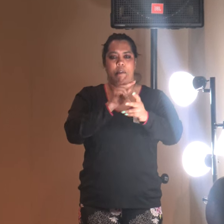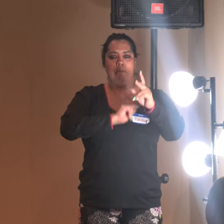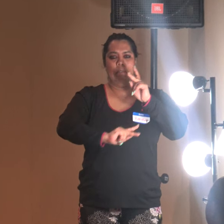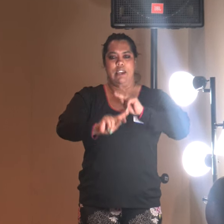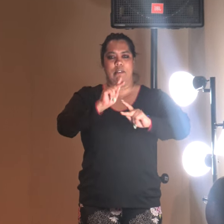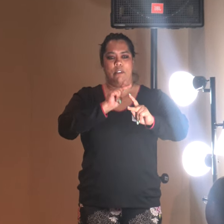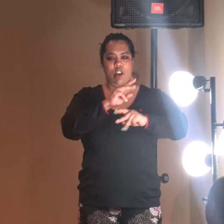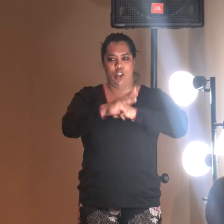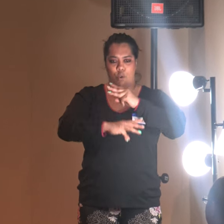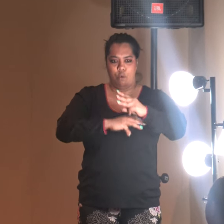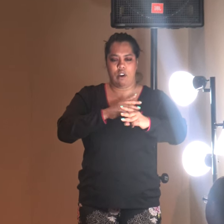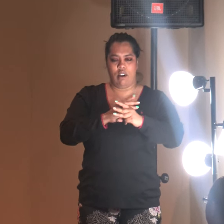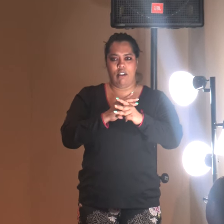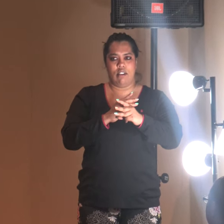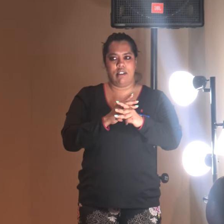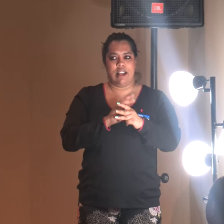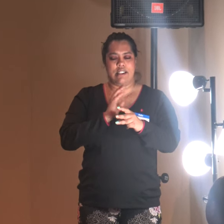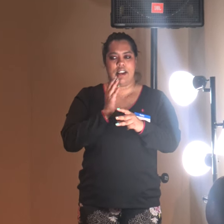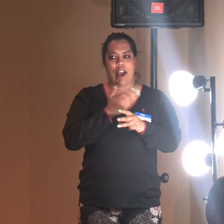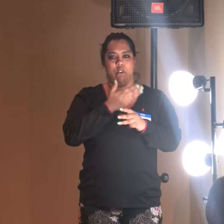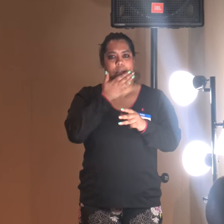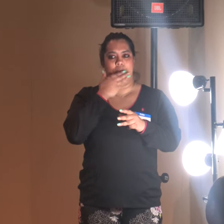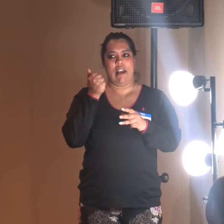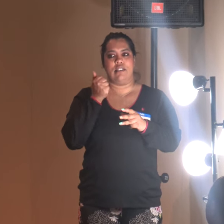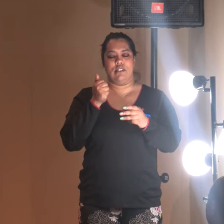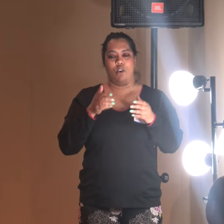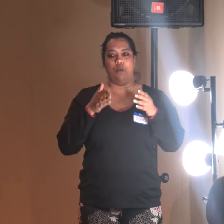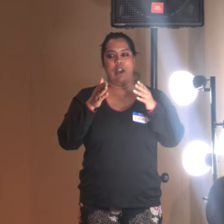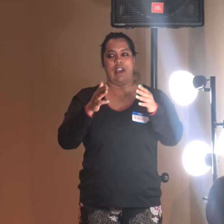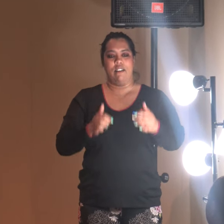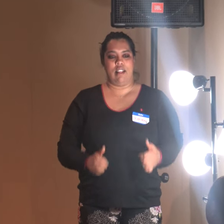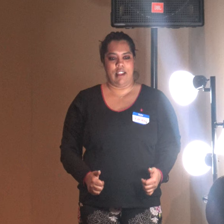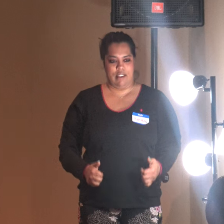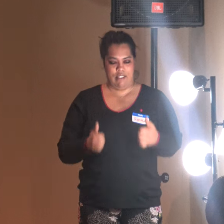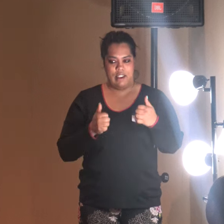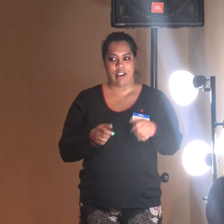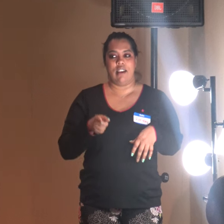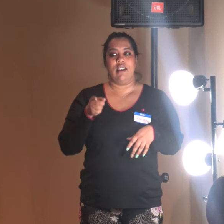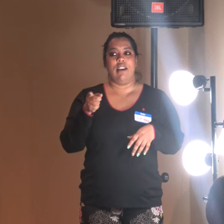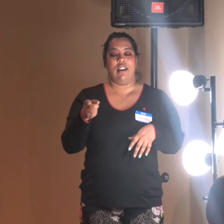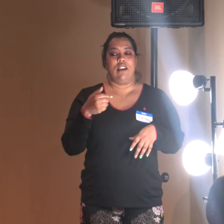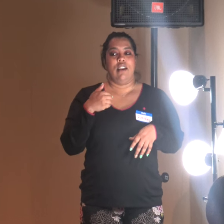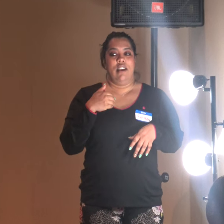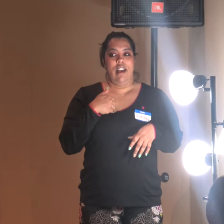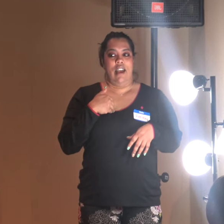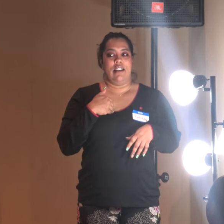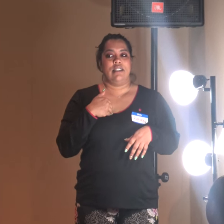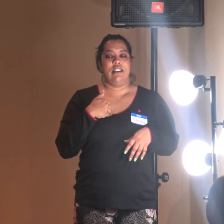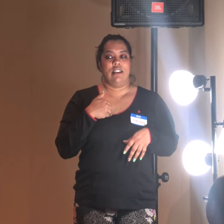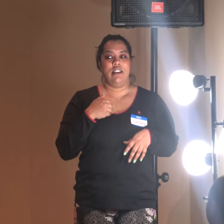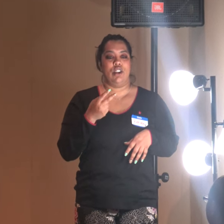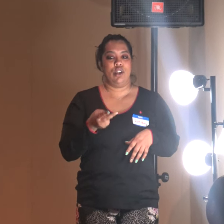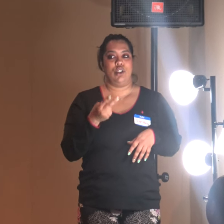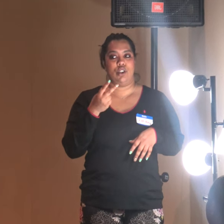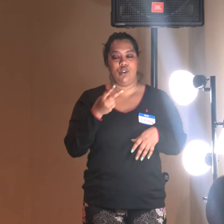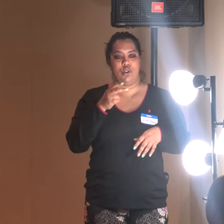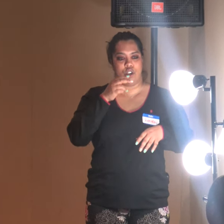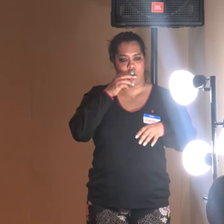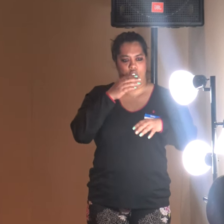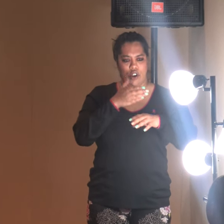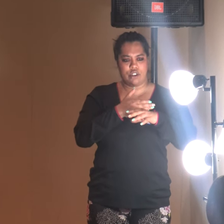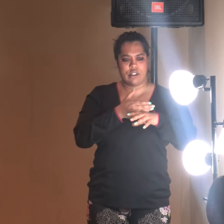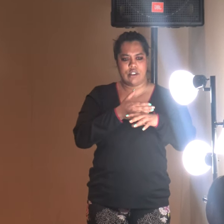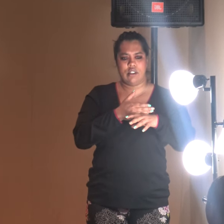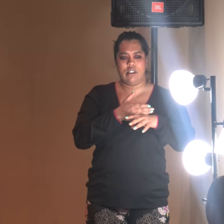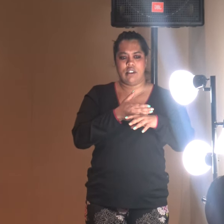know that she loves mothering her two daughters who are 12 and 14. With great pleasure,